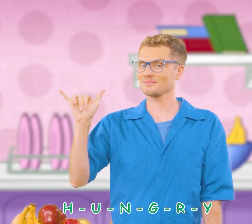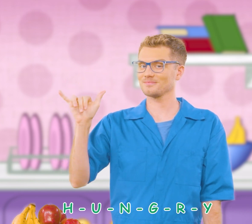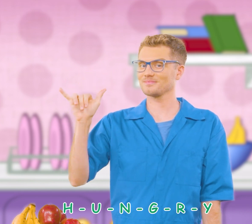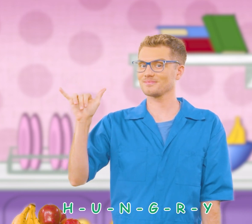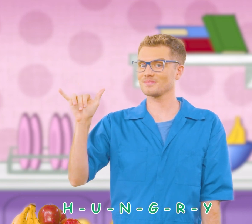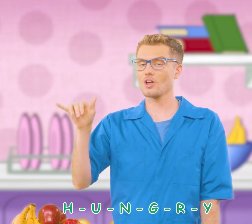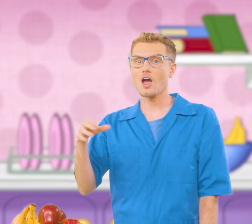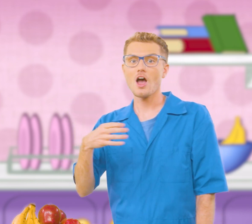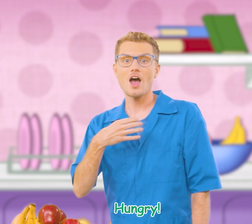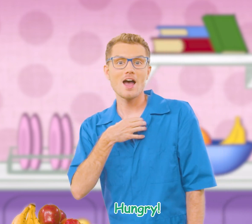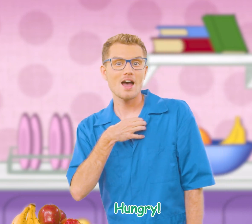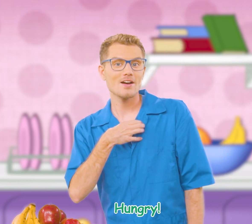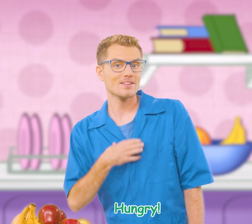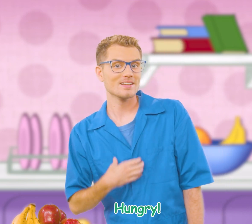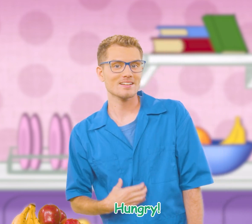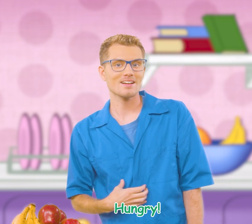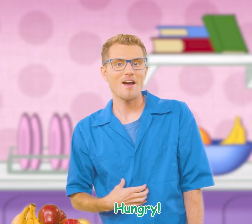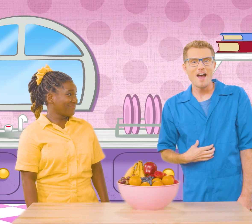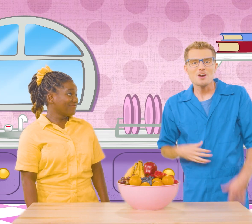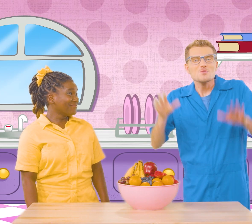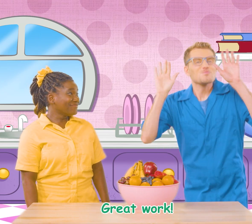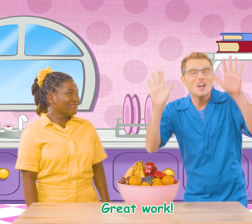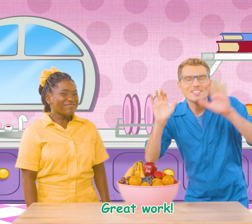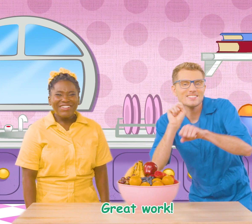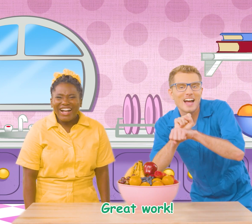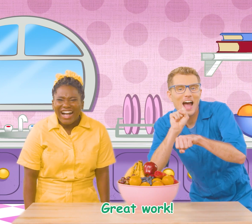H-U-N-G-R-Y! Hungry! Great work!